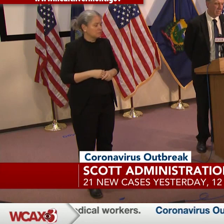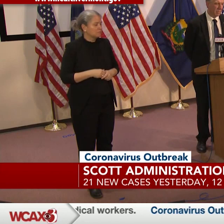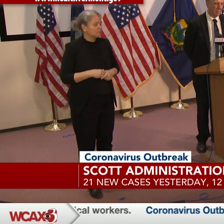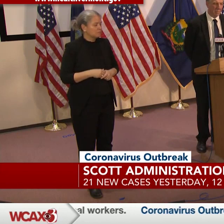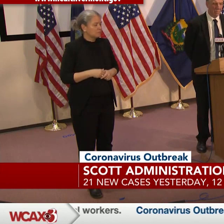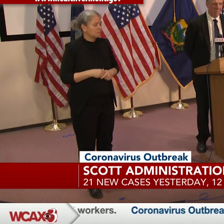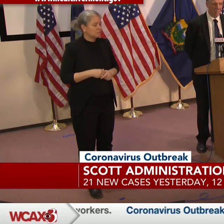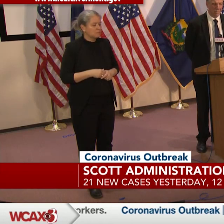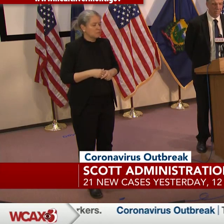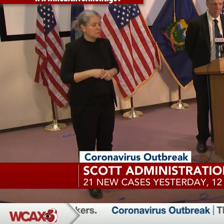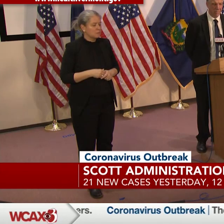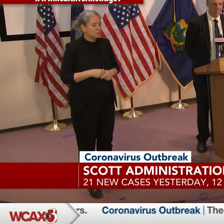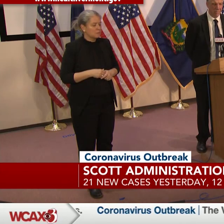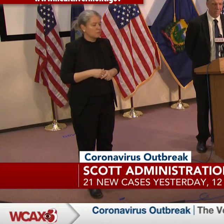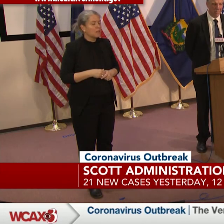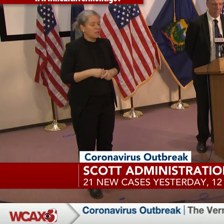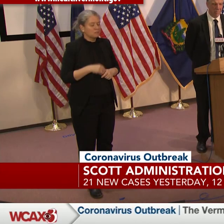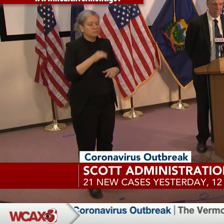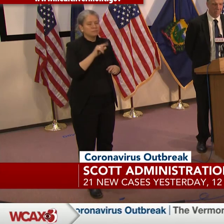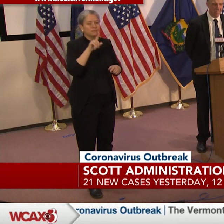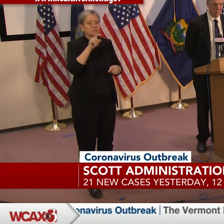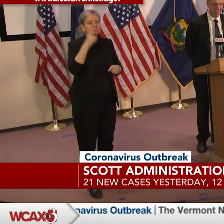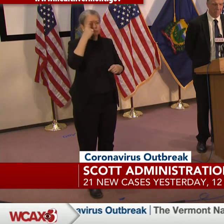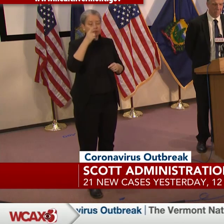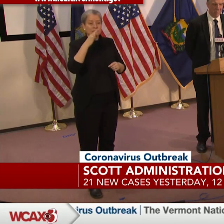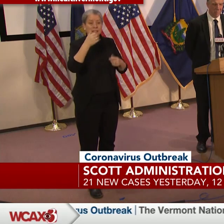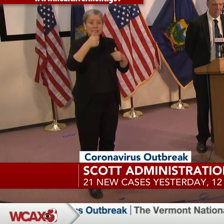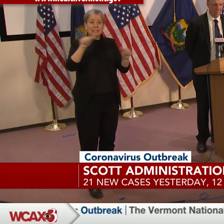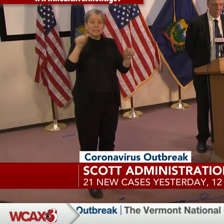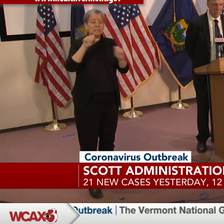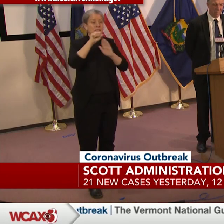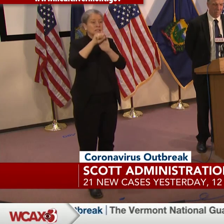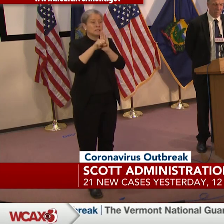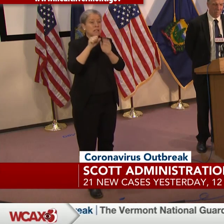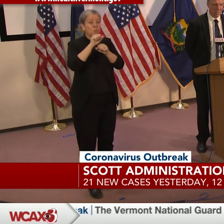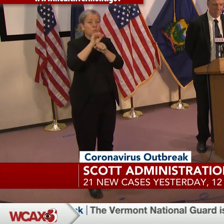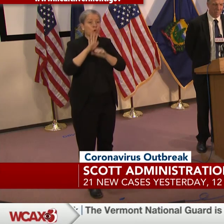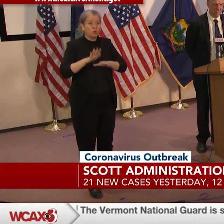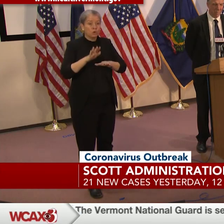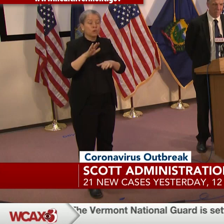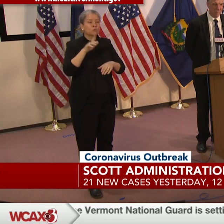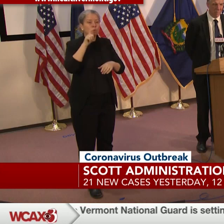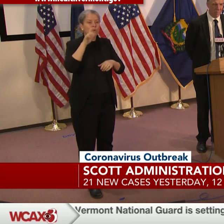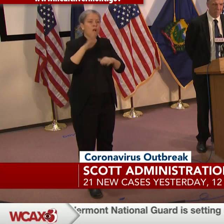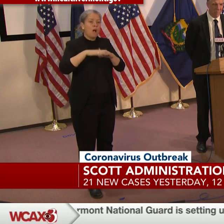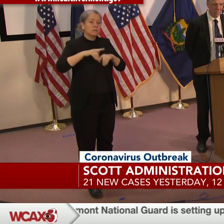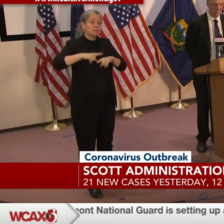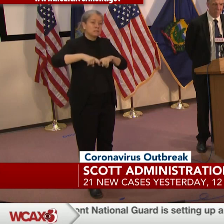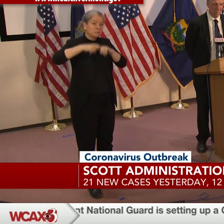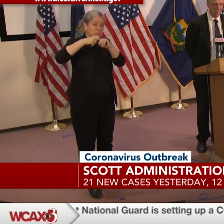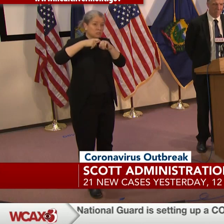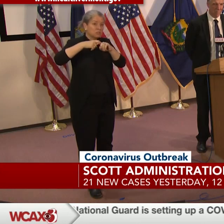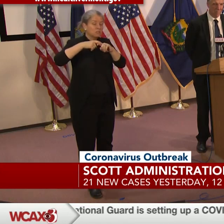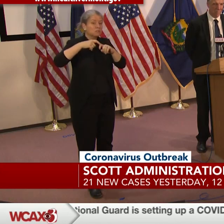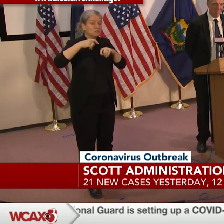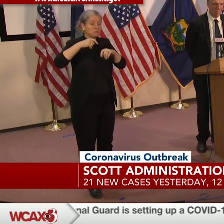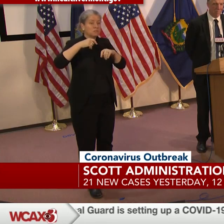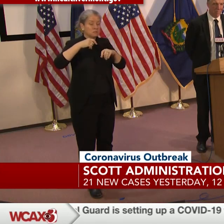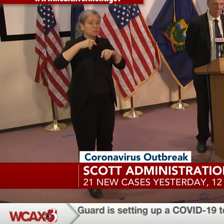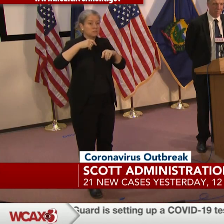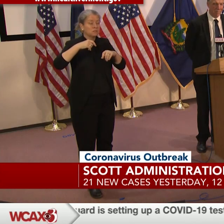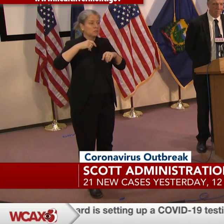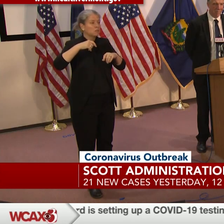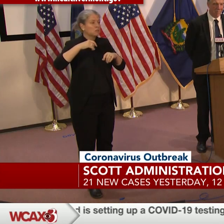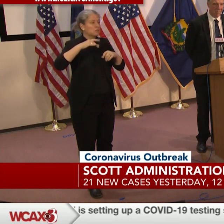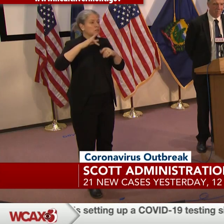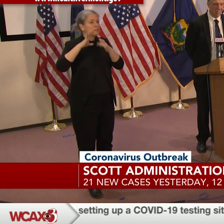Yes. Have there been any state workers who were on suspension or paid administrative leave pending the outcome of an investigation